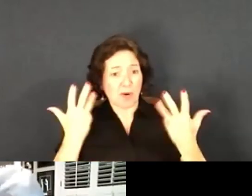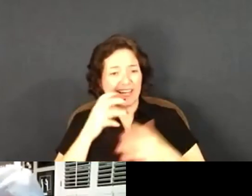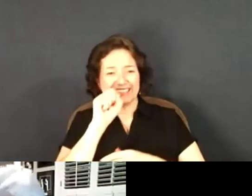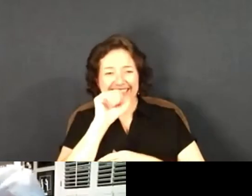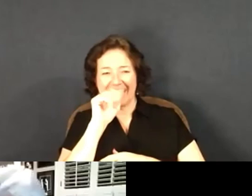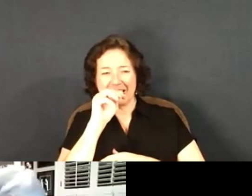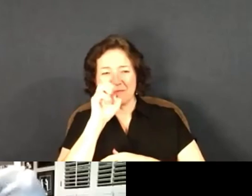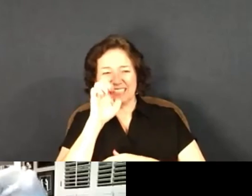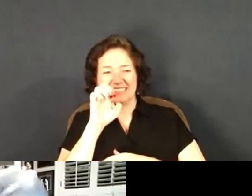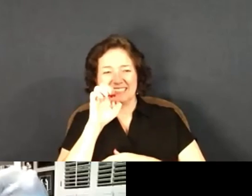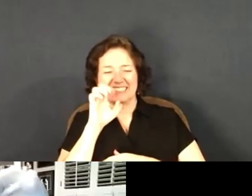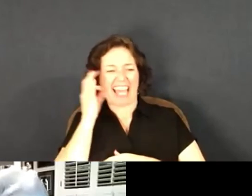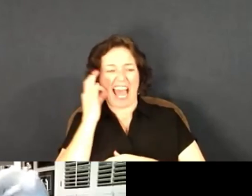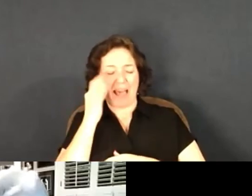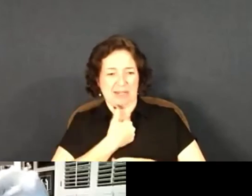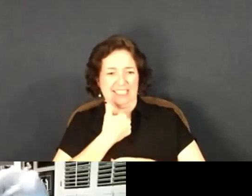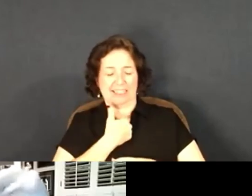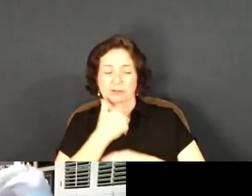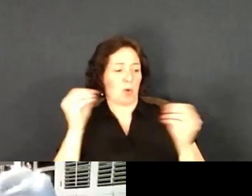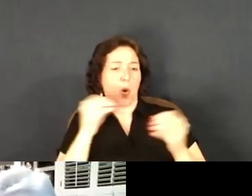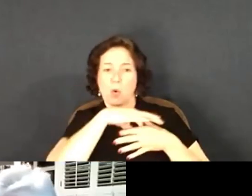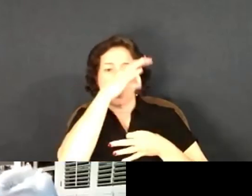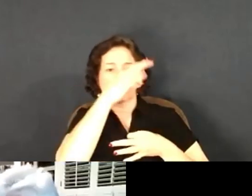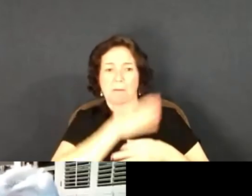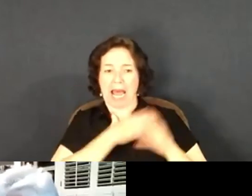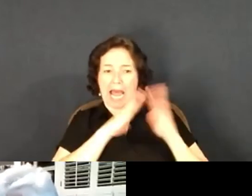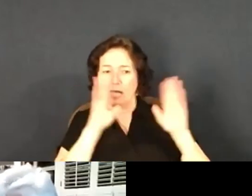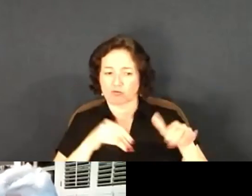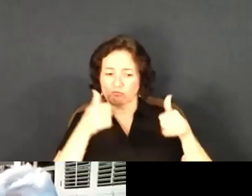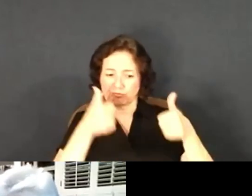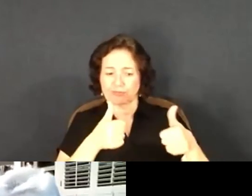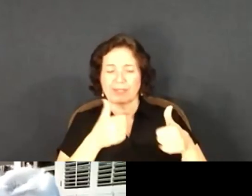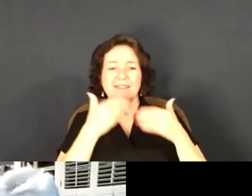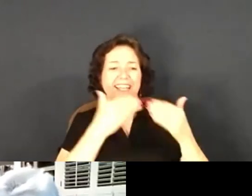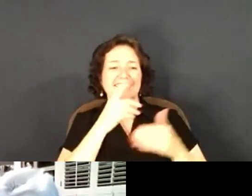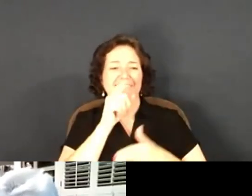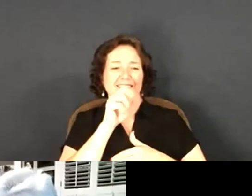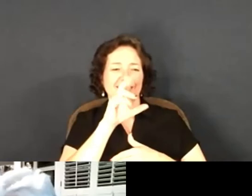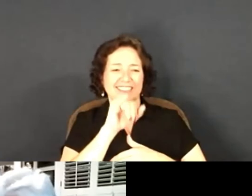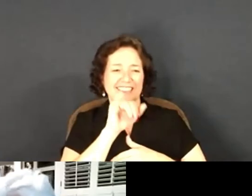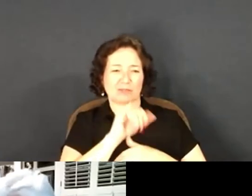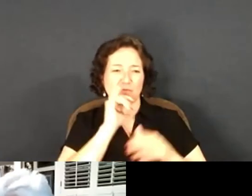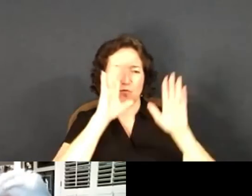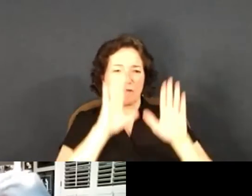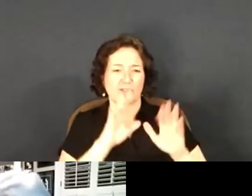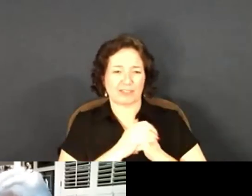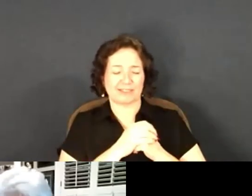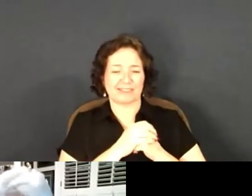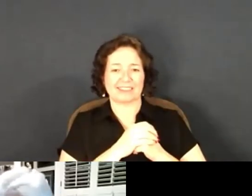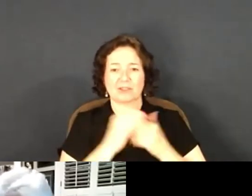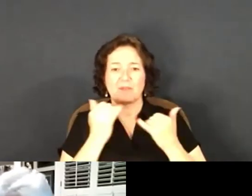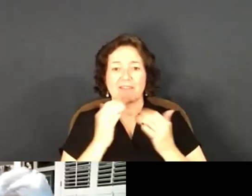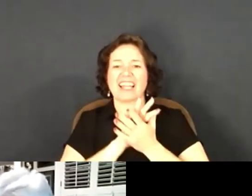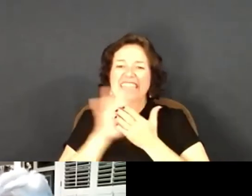no ghost in my house for sure. Thank you, Darci, so much. That was wonderful. You're welcome. We're getting lots of